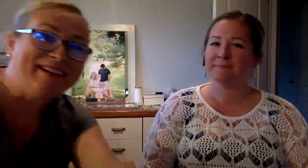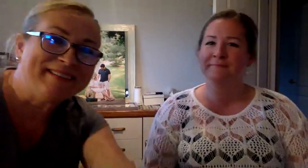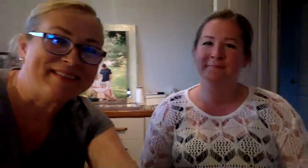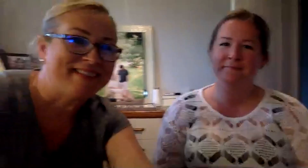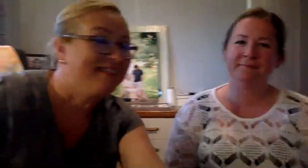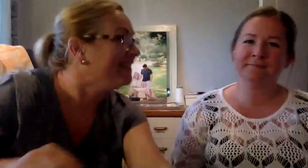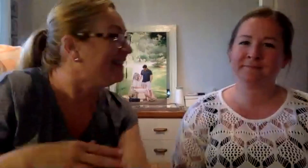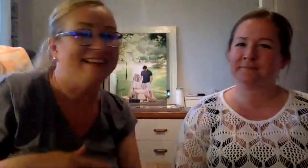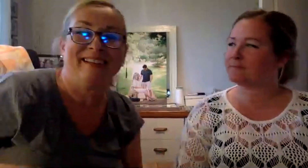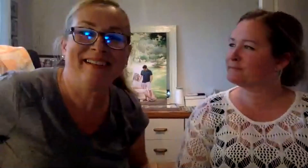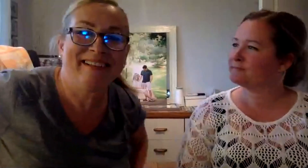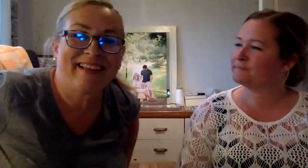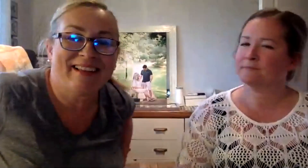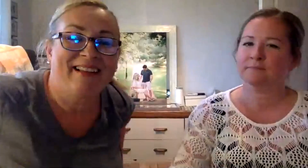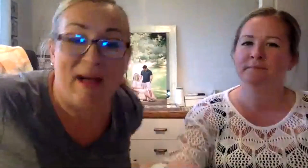in here.